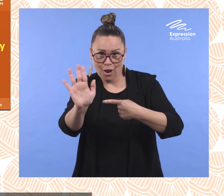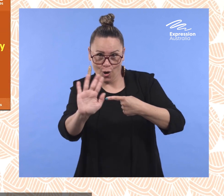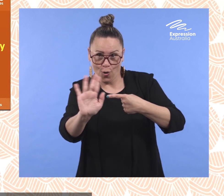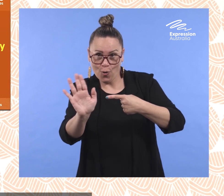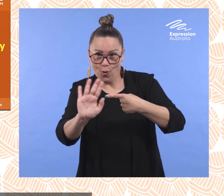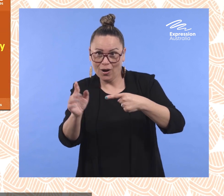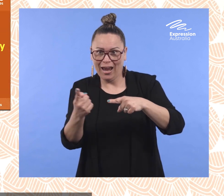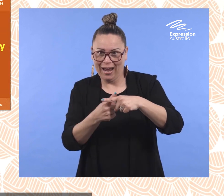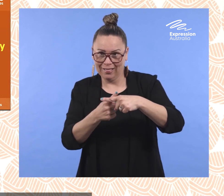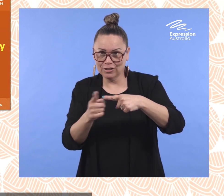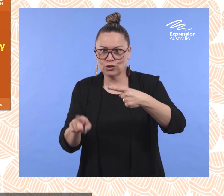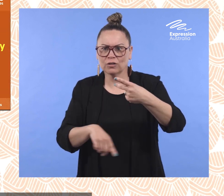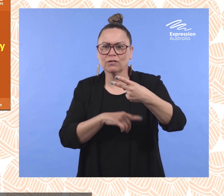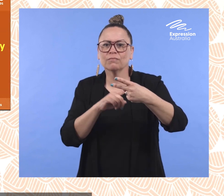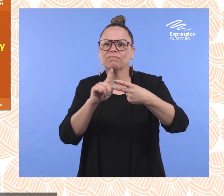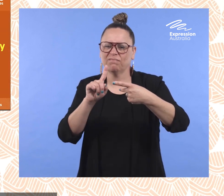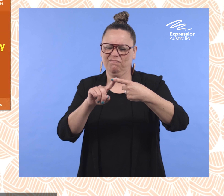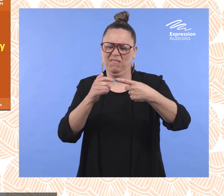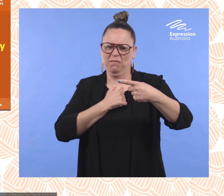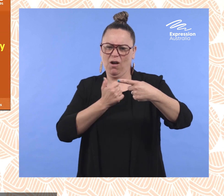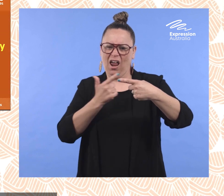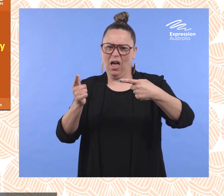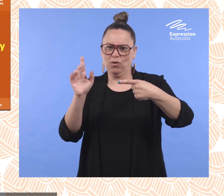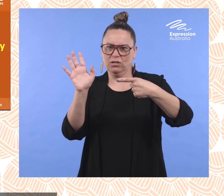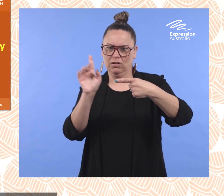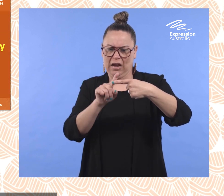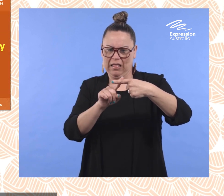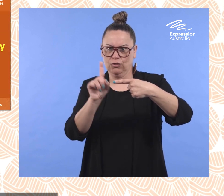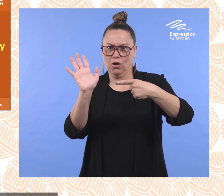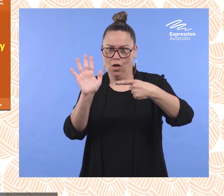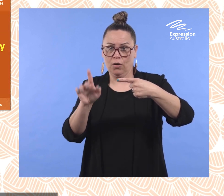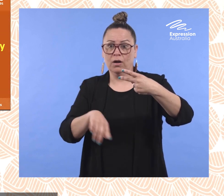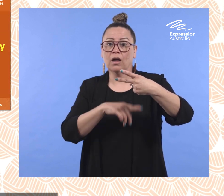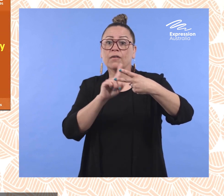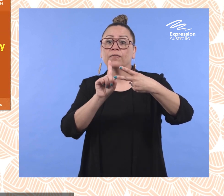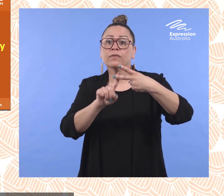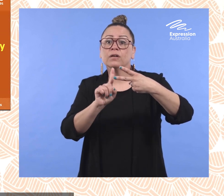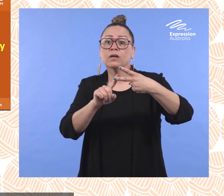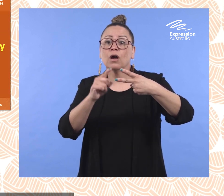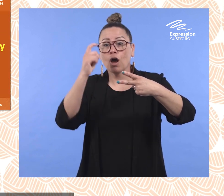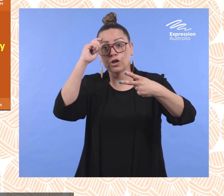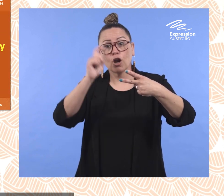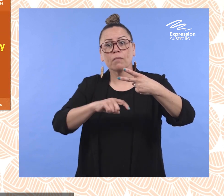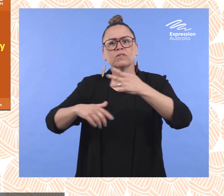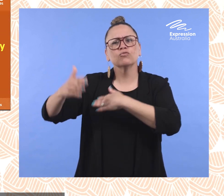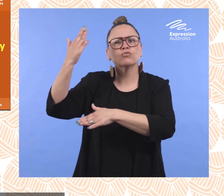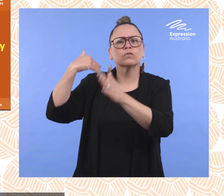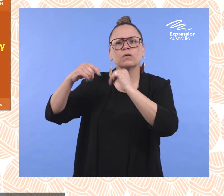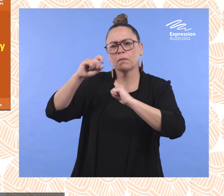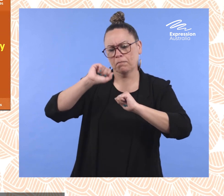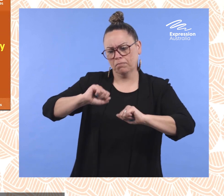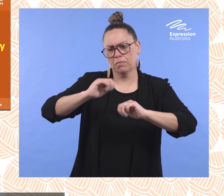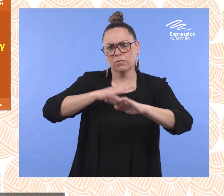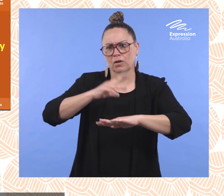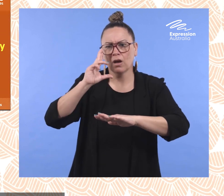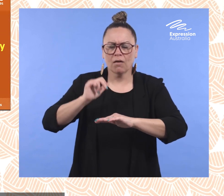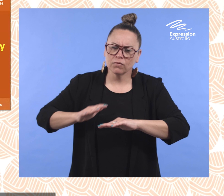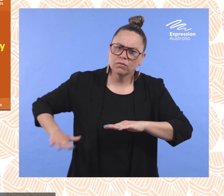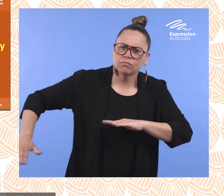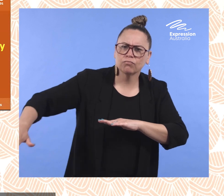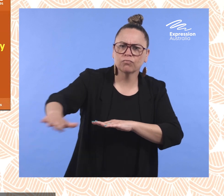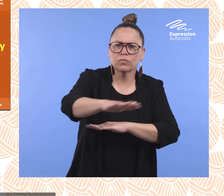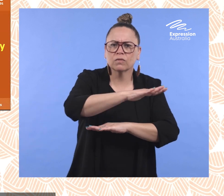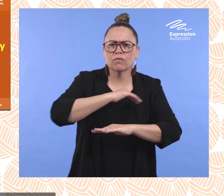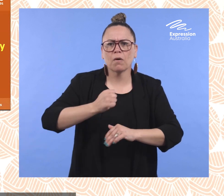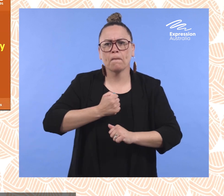everybody. I said hello to you in my language, Badi. We say Nungaman Ladi, and we acknowledge the traditional owners where we're coming from today,